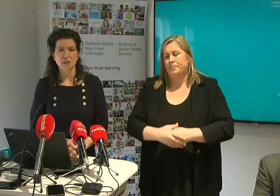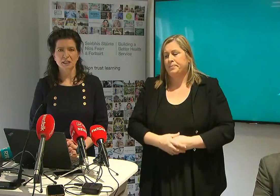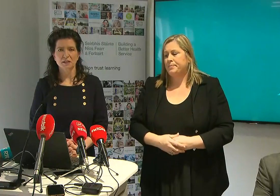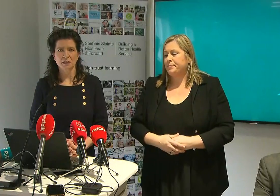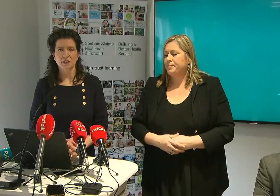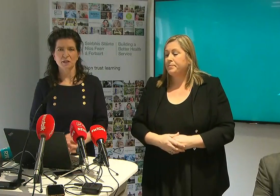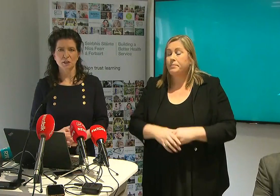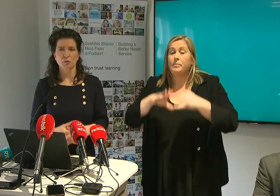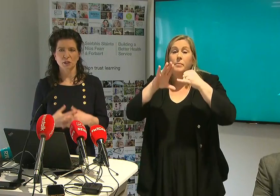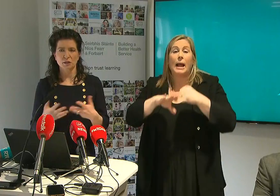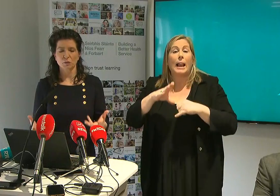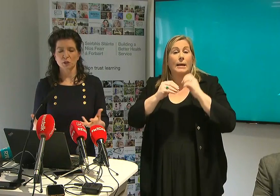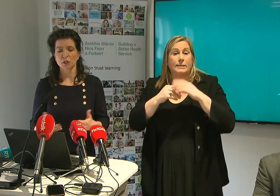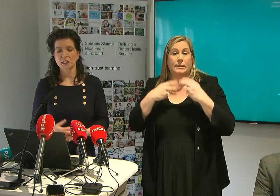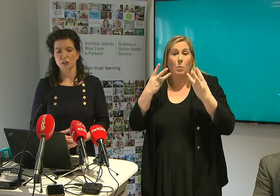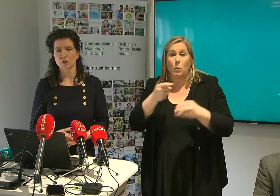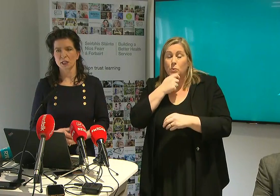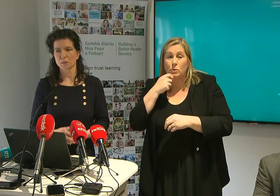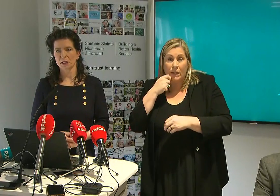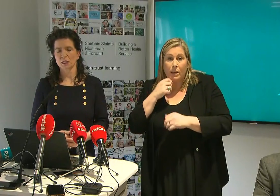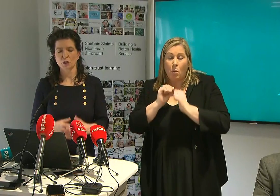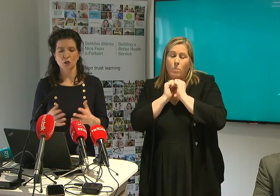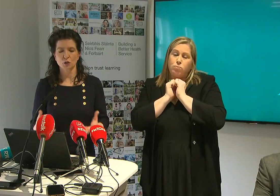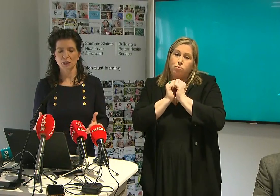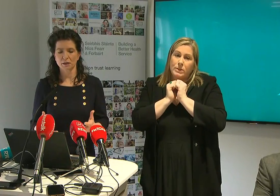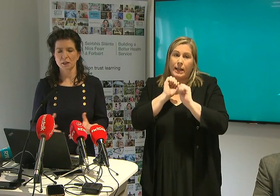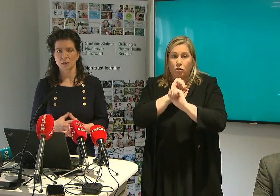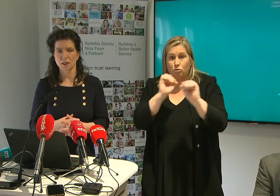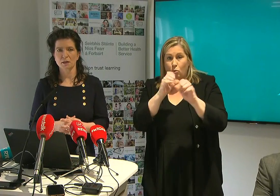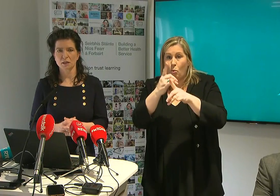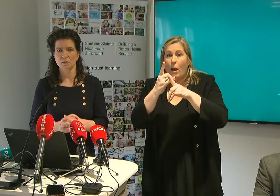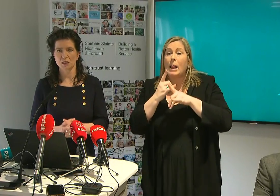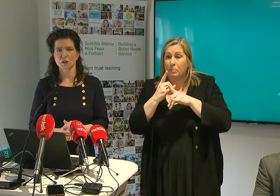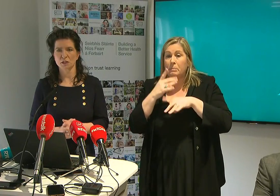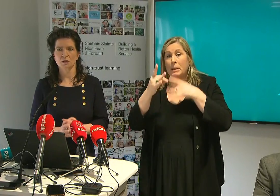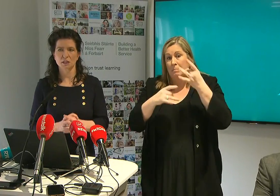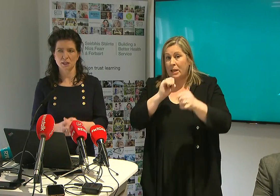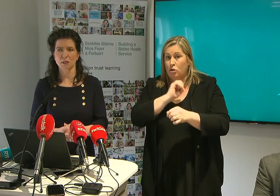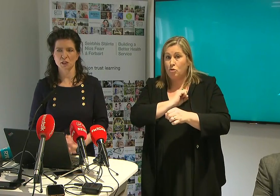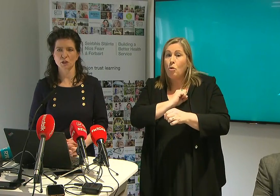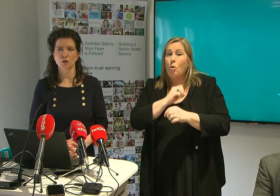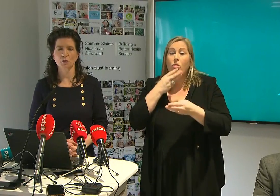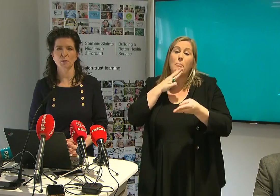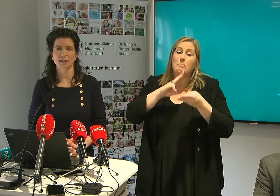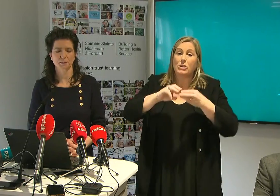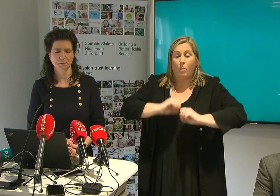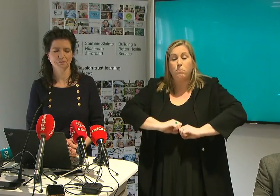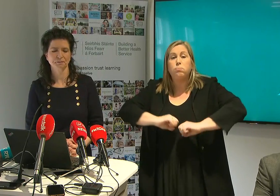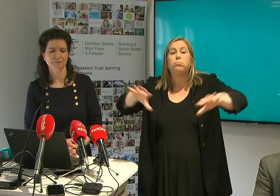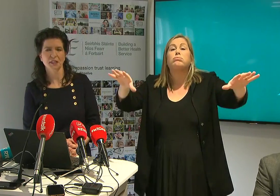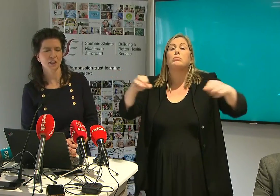And I suppose the last thing I'd say is we'd appreciate your help in ensuring that these messages are disseminated to the